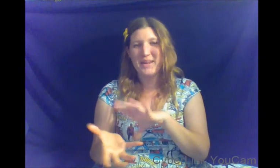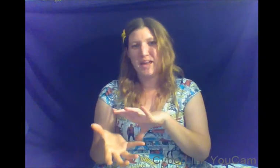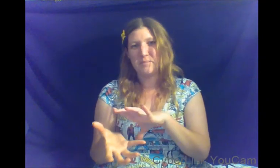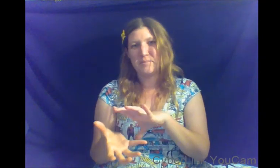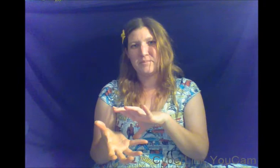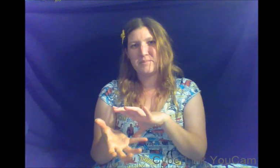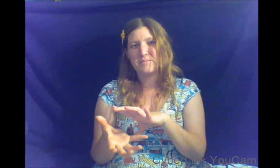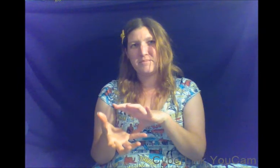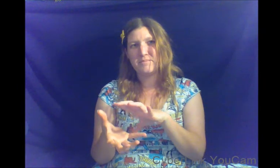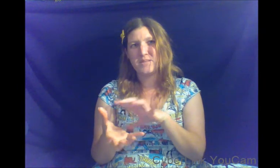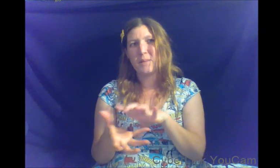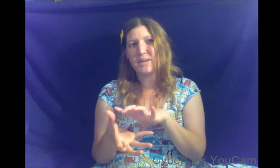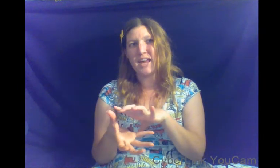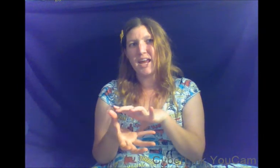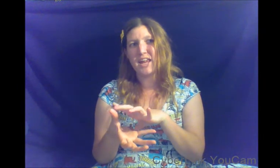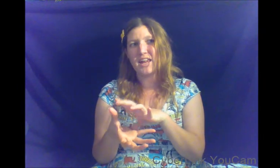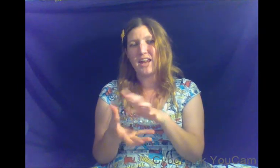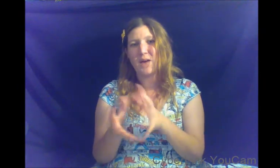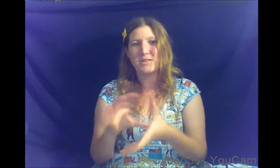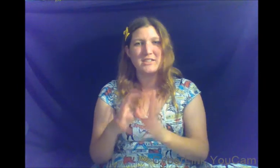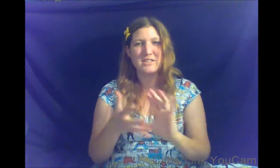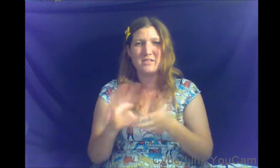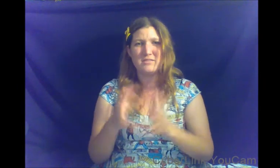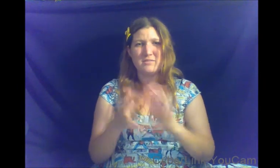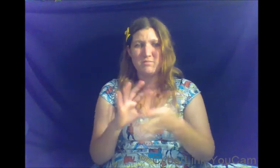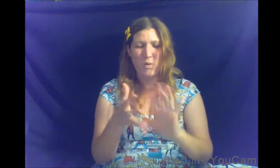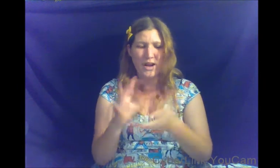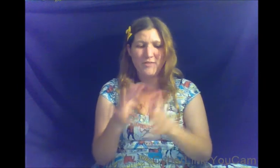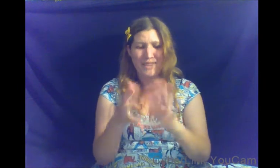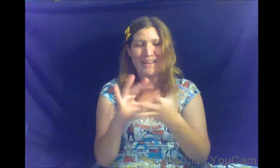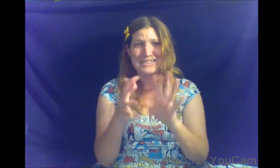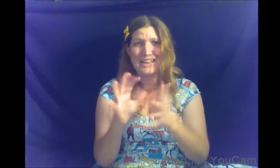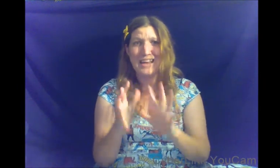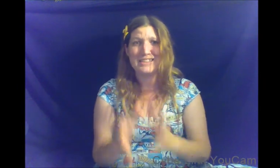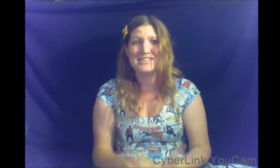became complicated, and now it's just whatever this is. And